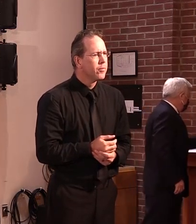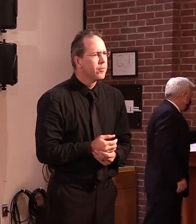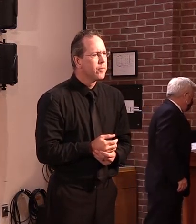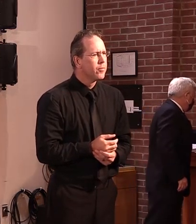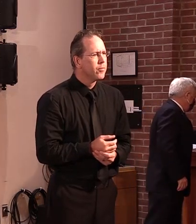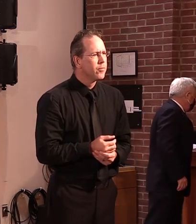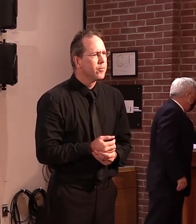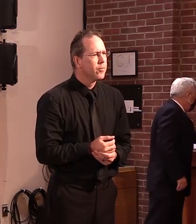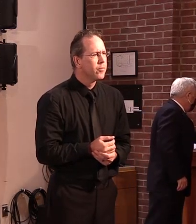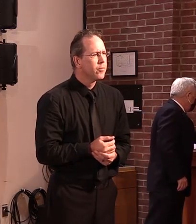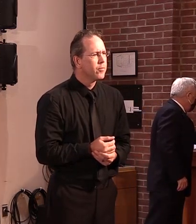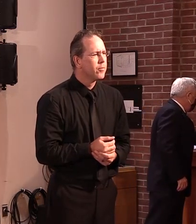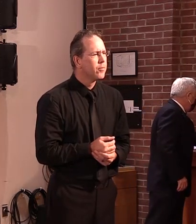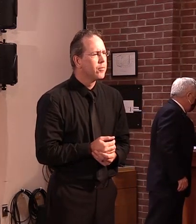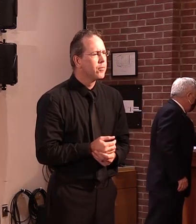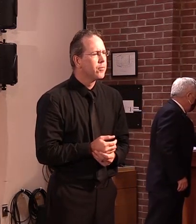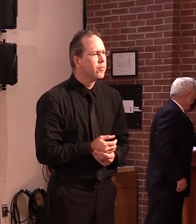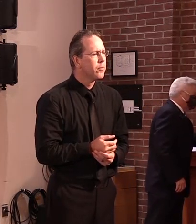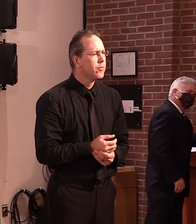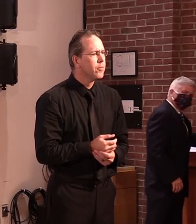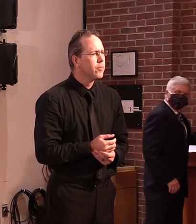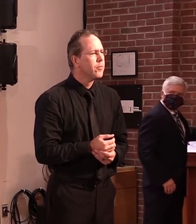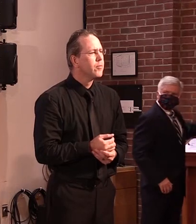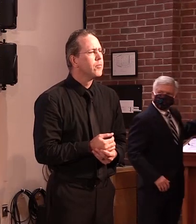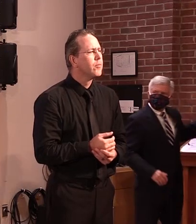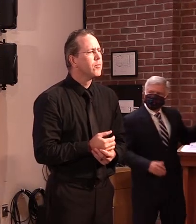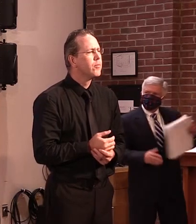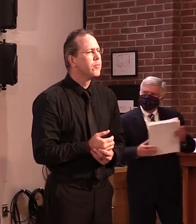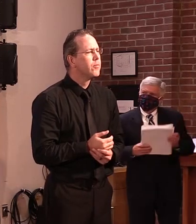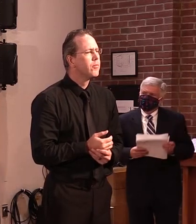their population.